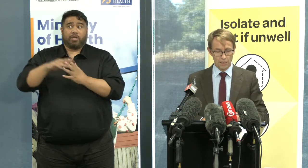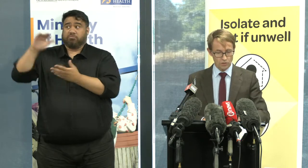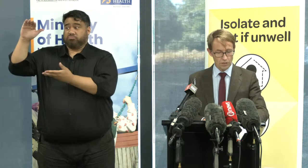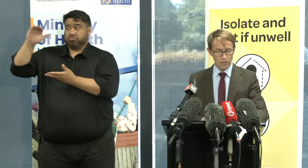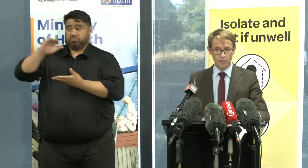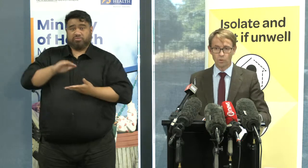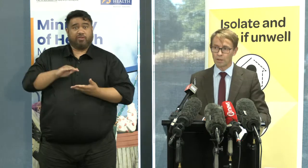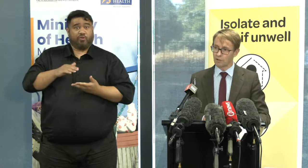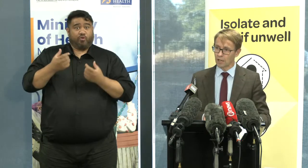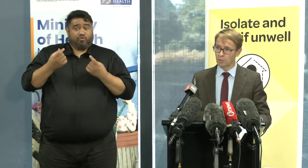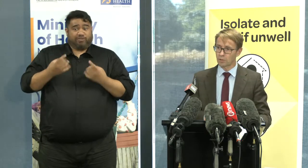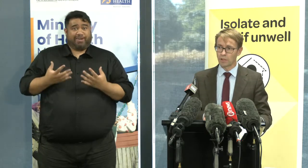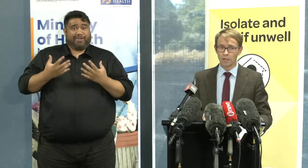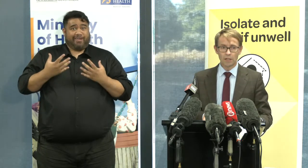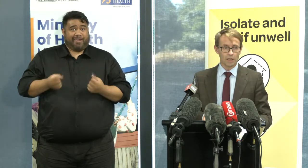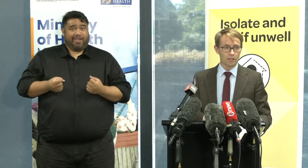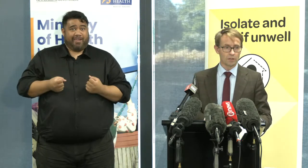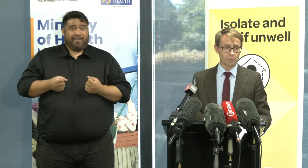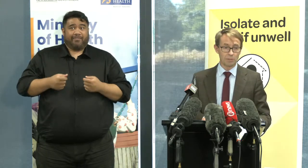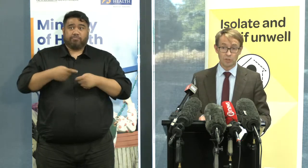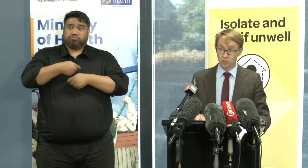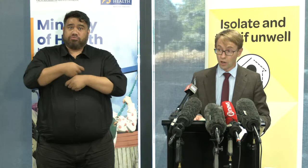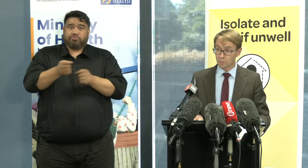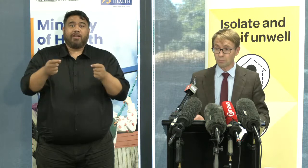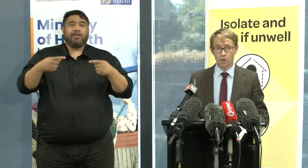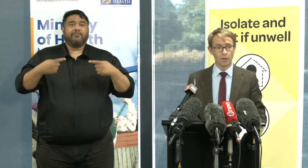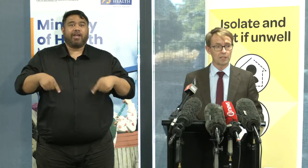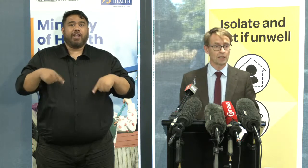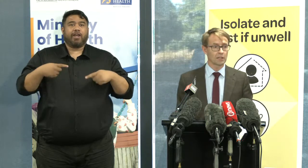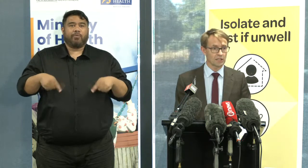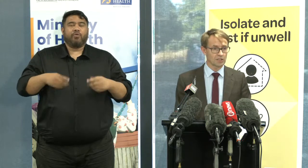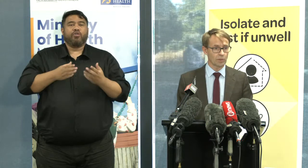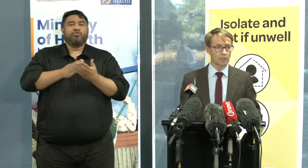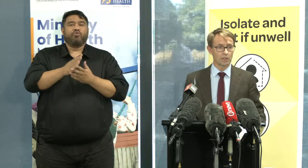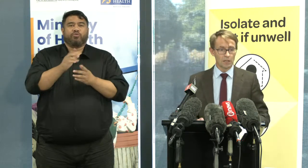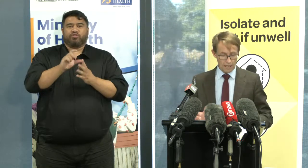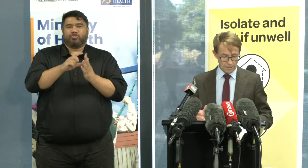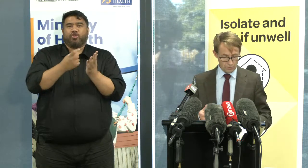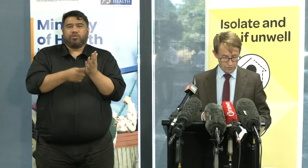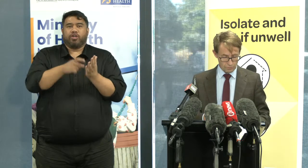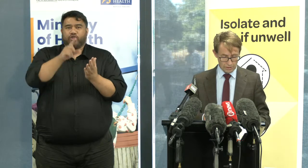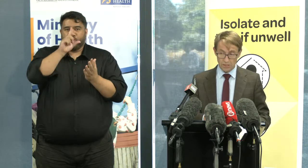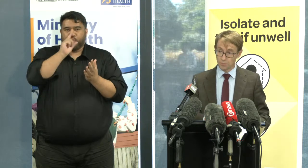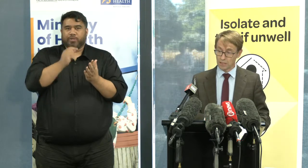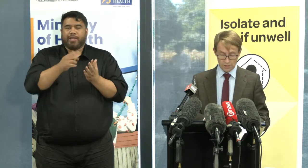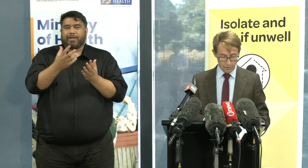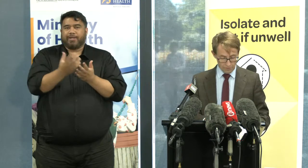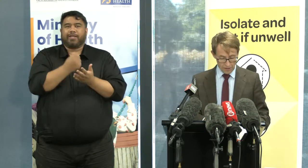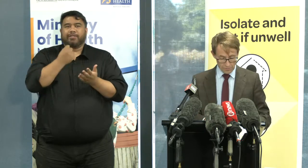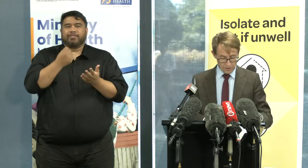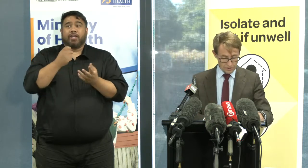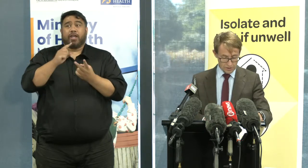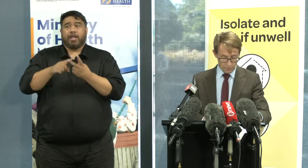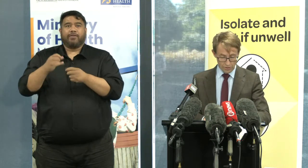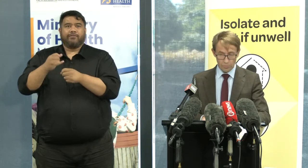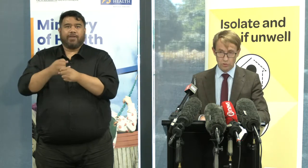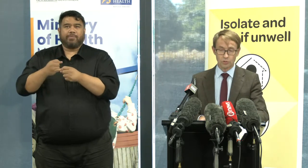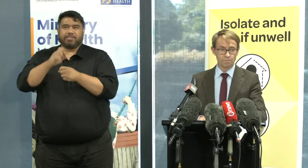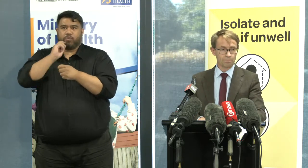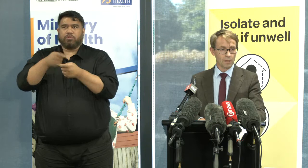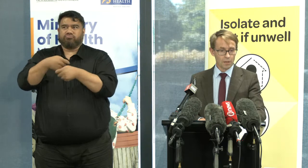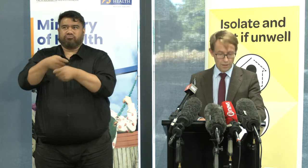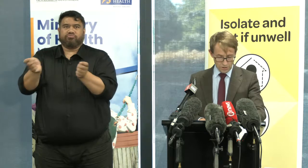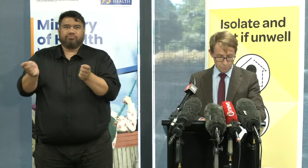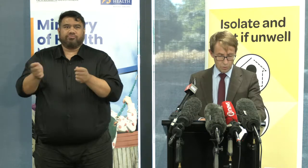arrived in the country and will be available to be prescribed in primary care next week and be dispensed by pharmacies around the